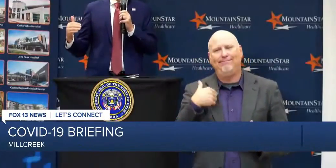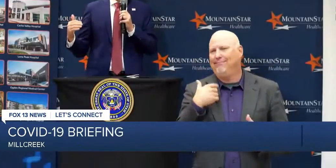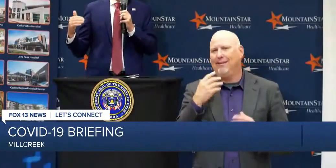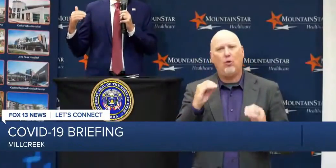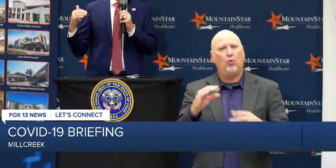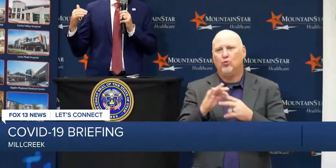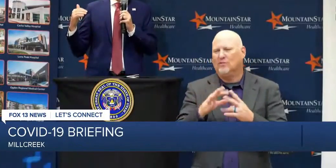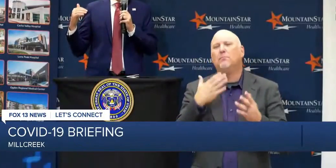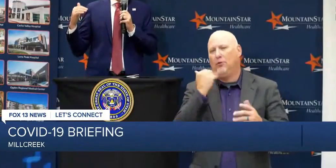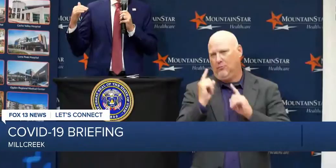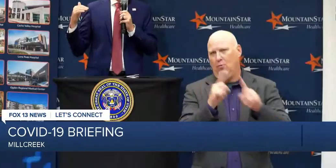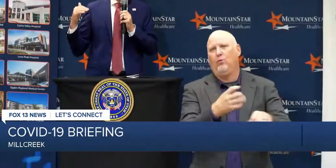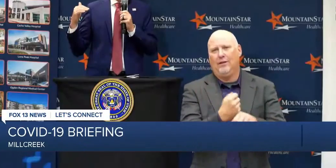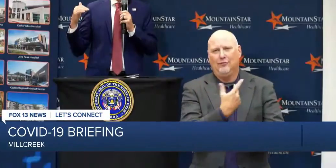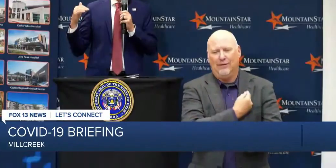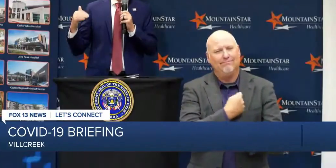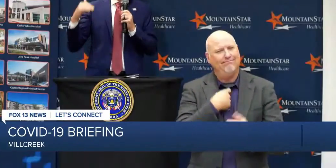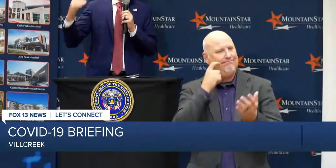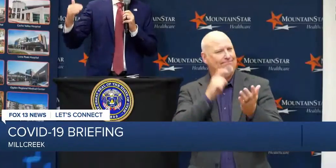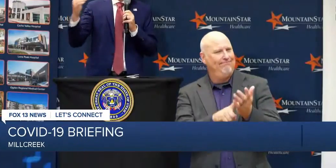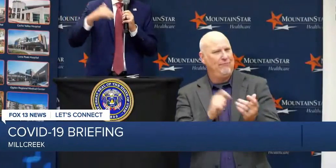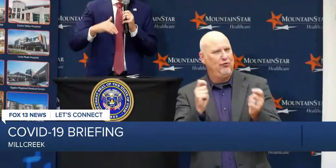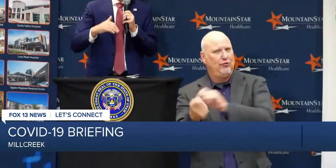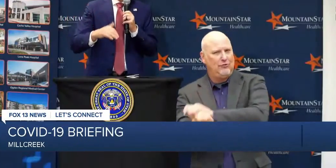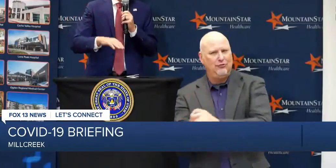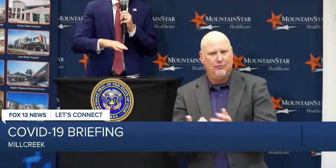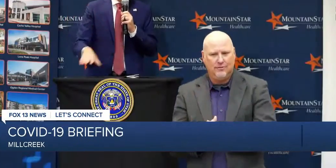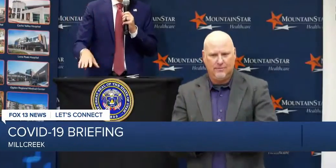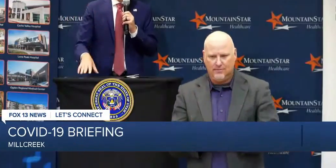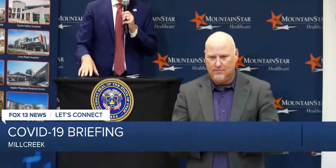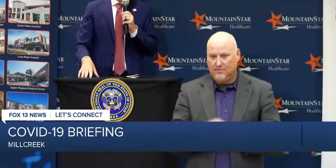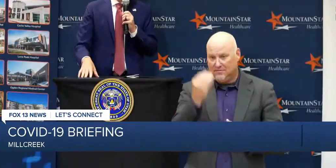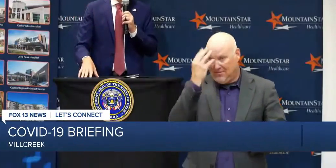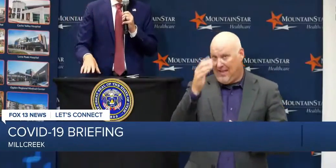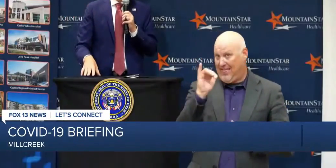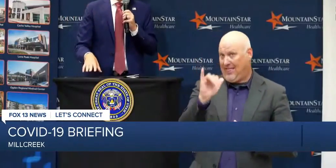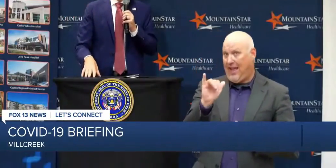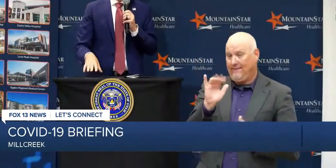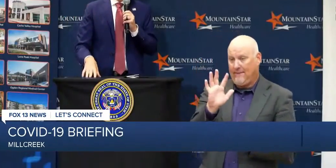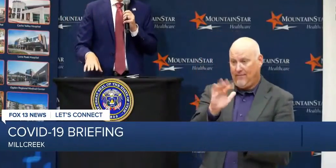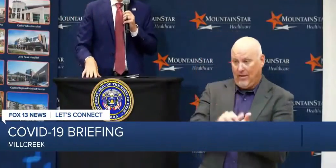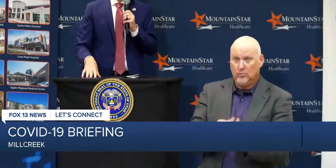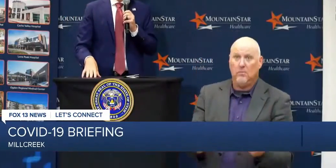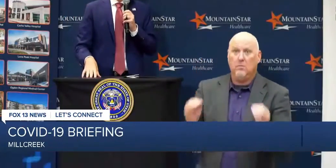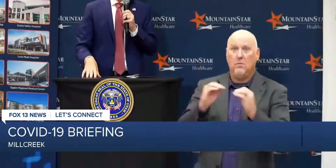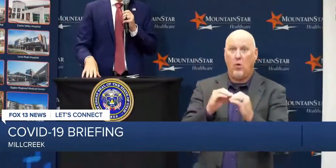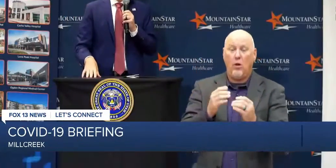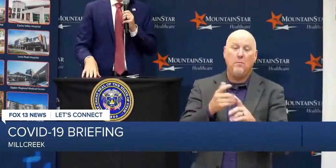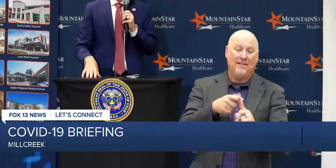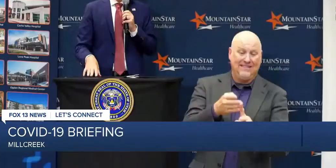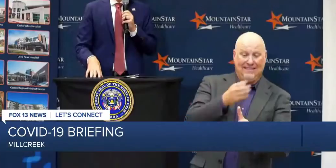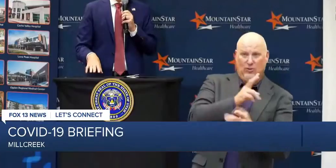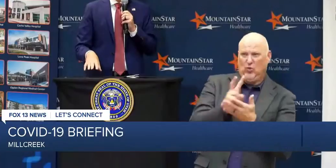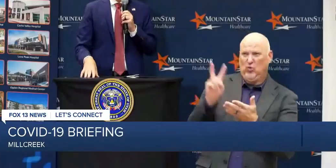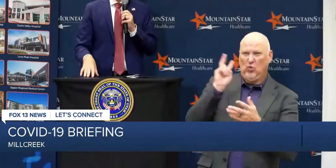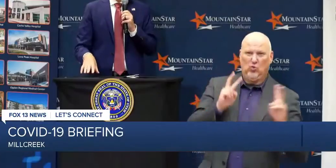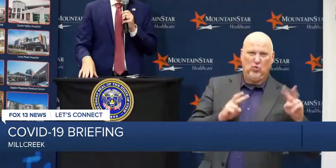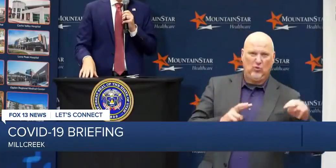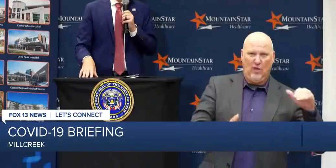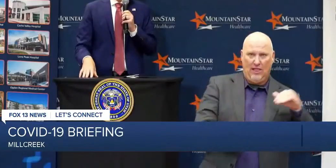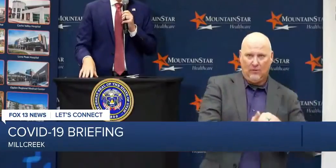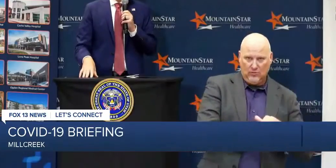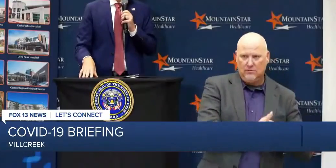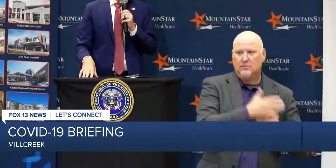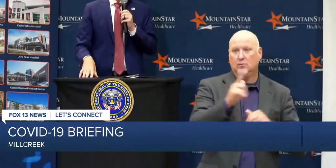that 5,000 increase just over last week, 27,000 people, those are pretty good numbers. Again, we'd like to see them